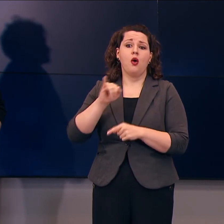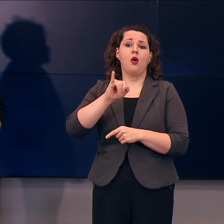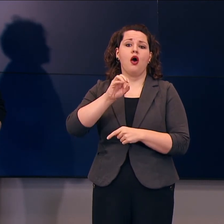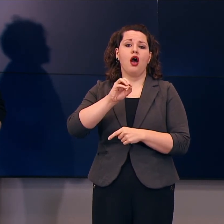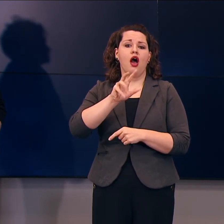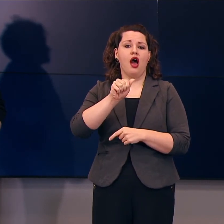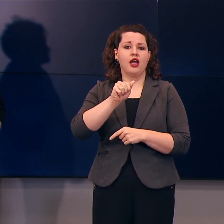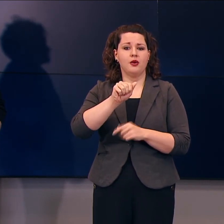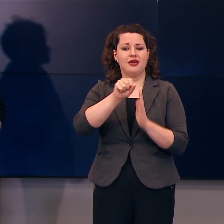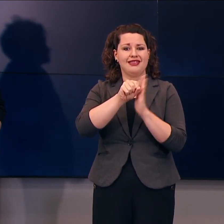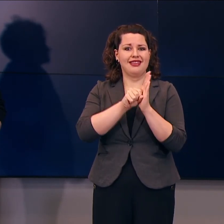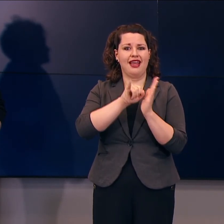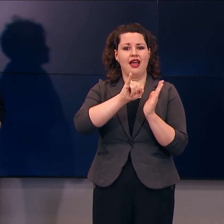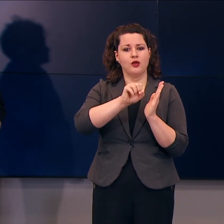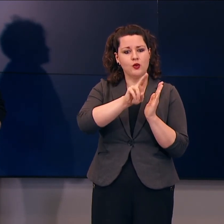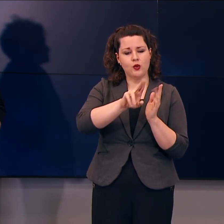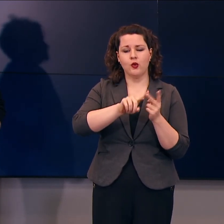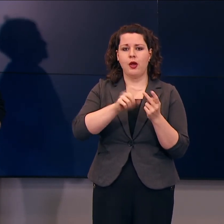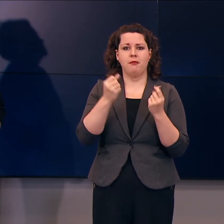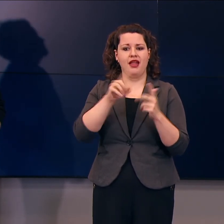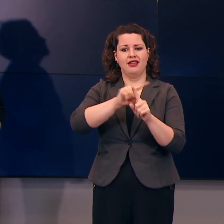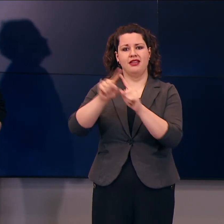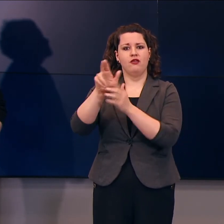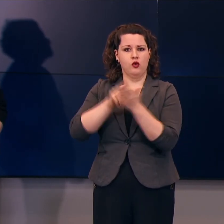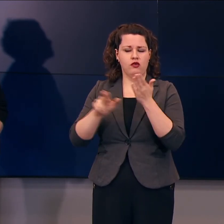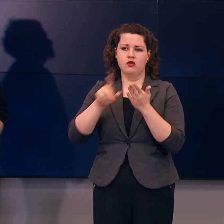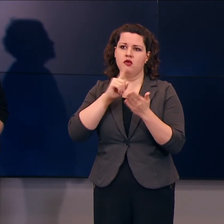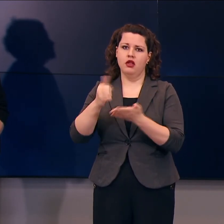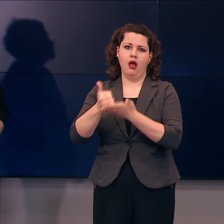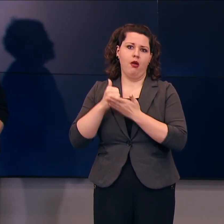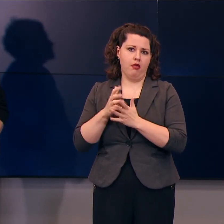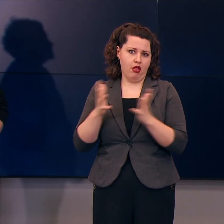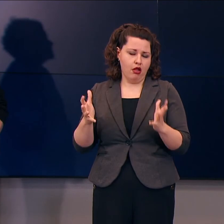and many facilities across the state have been very